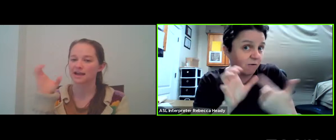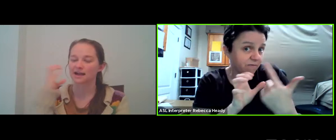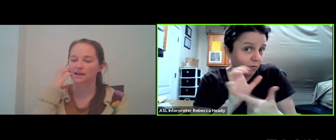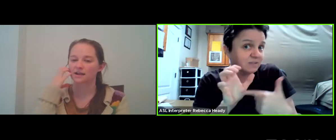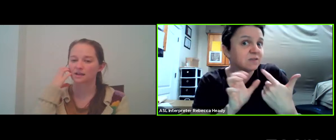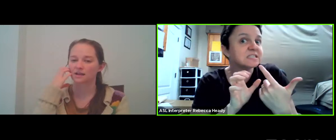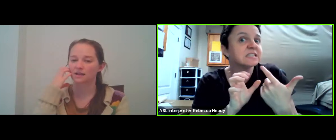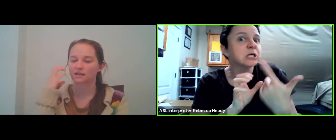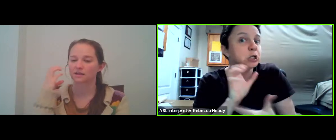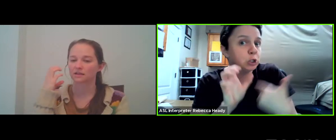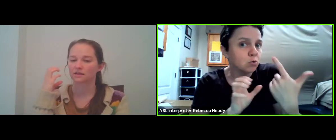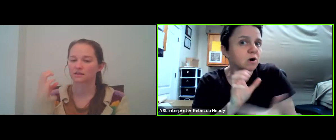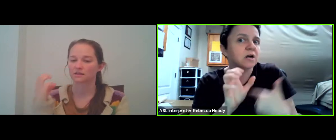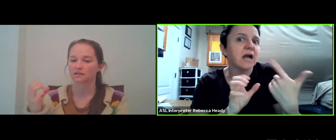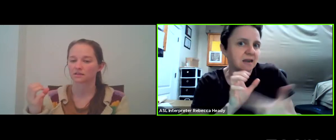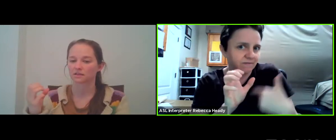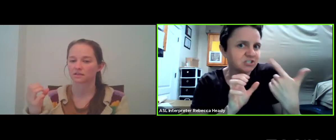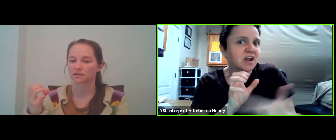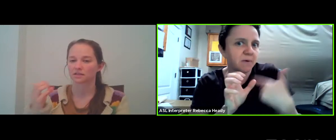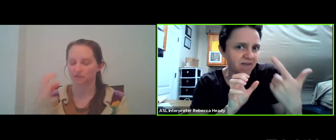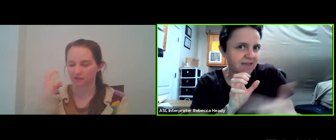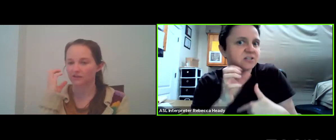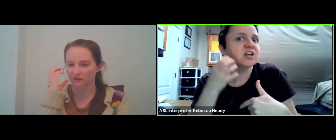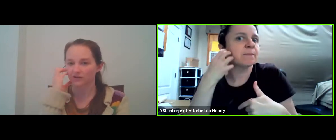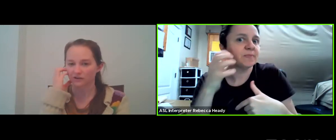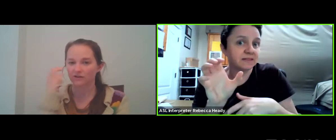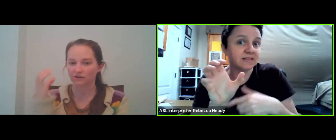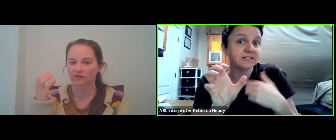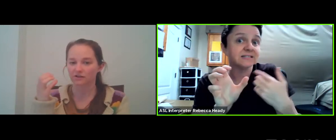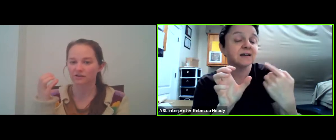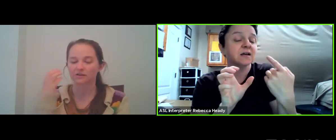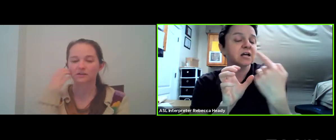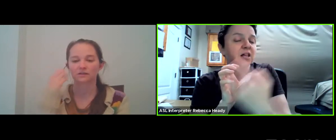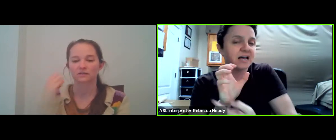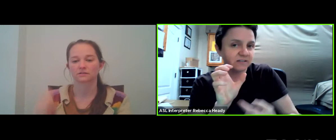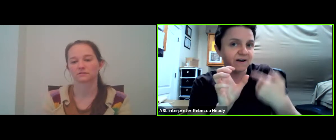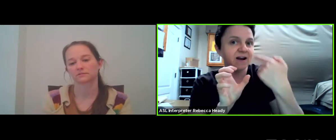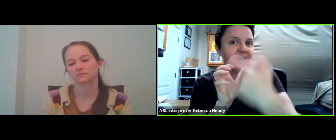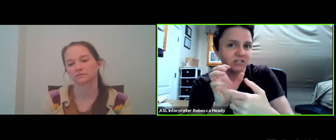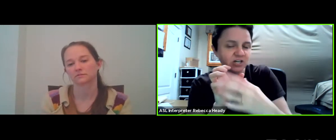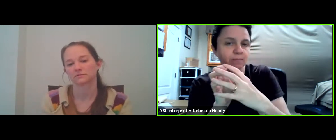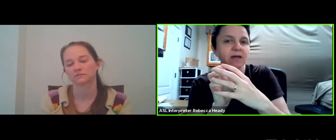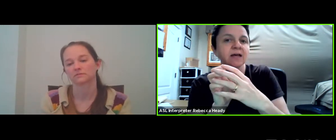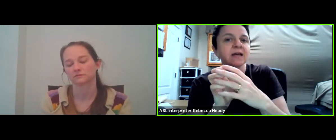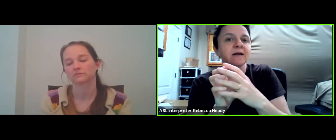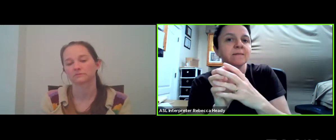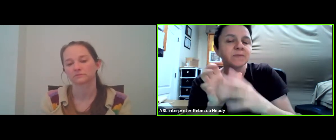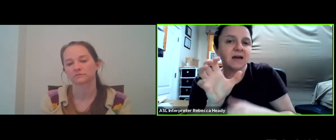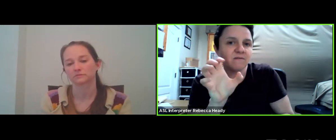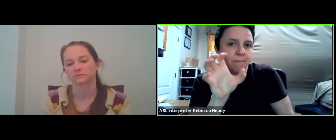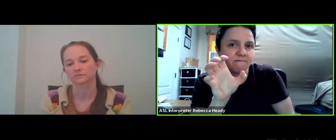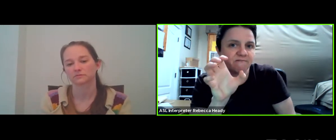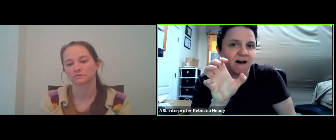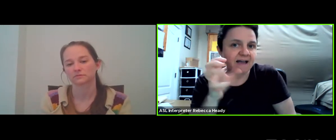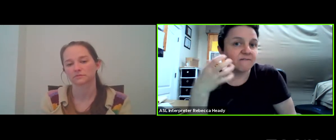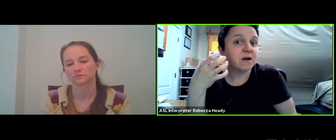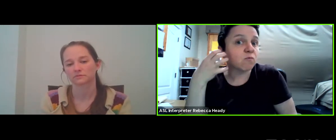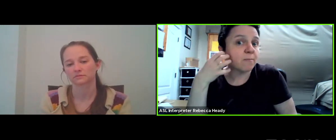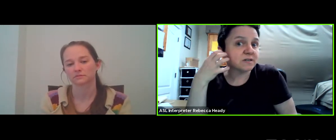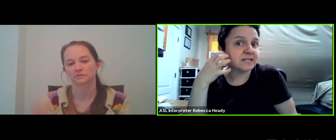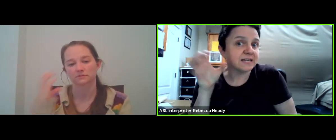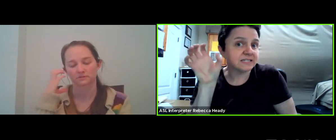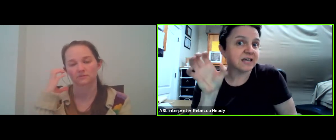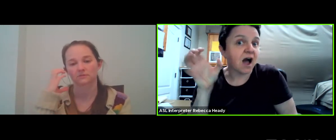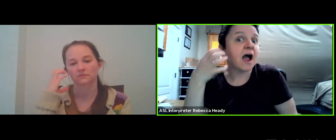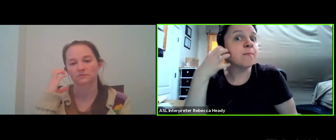this is this is the newer kind of shape of hand shape. This is a classifier hand shape, kind of a bent 5